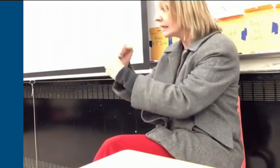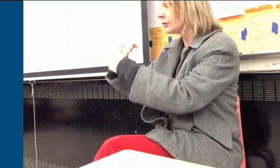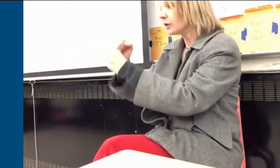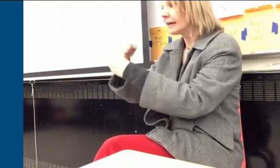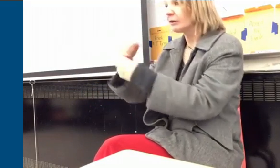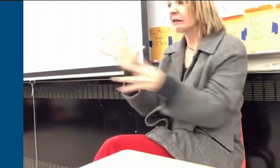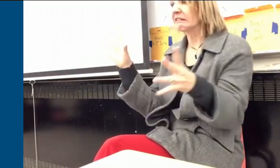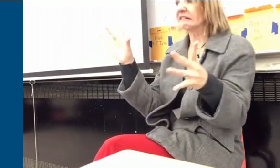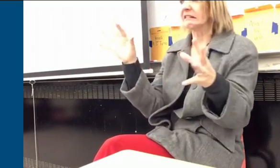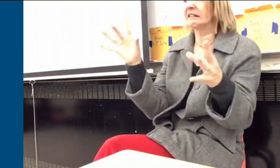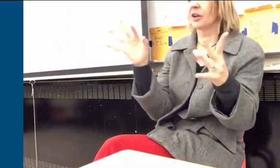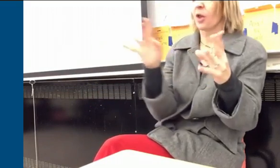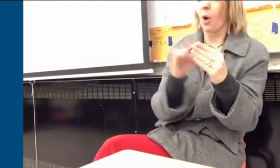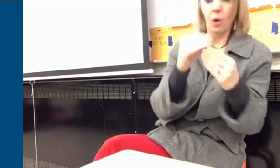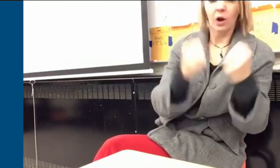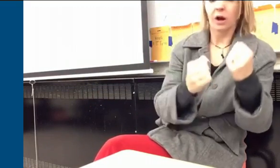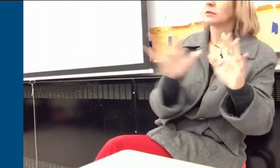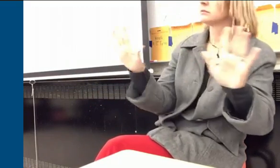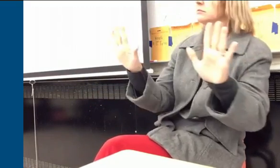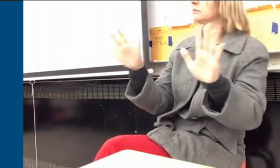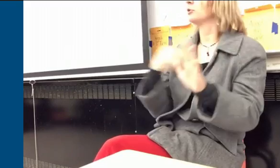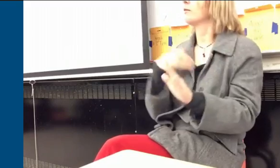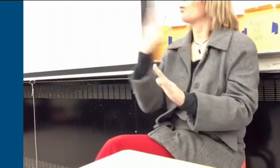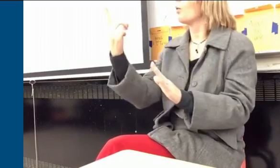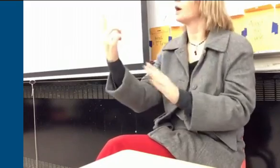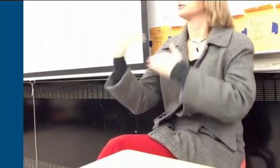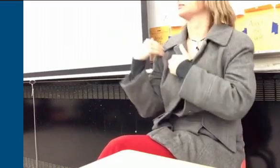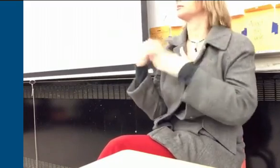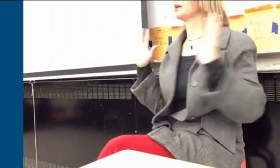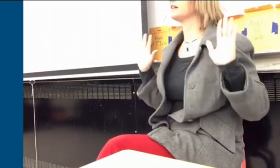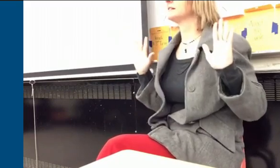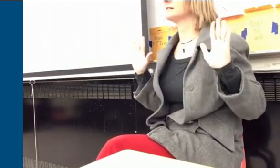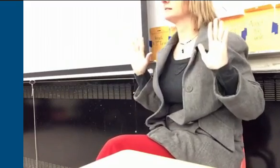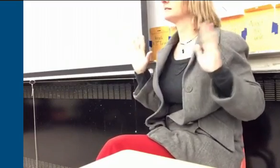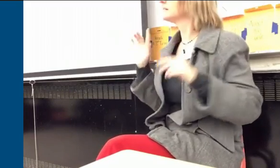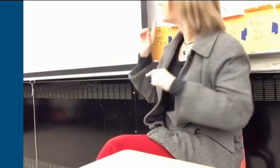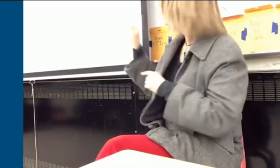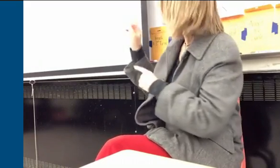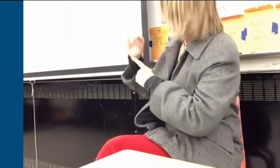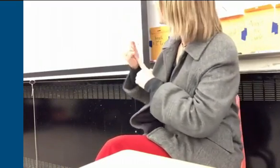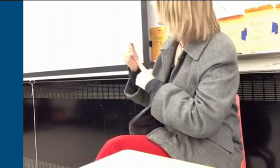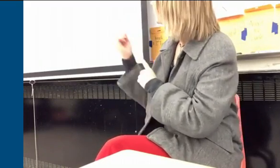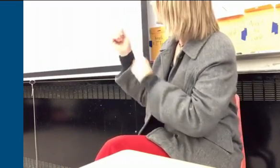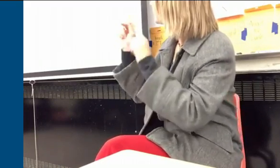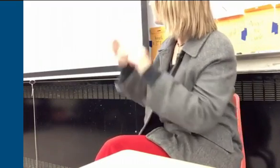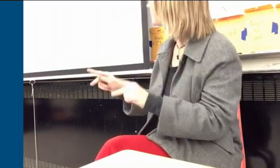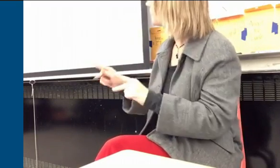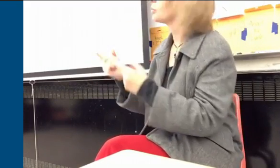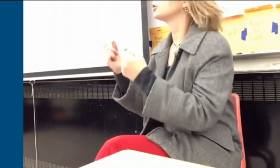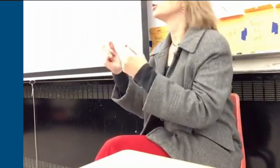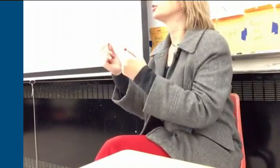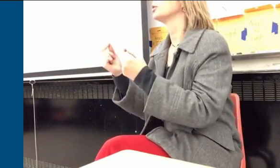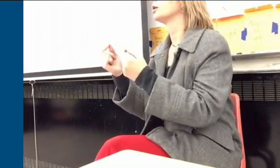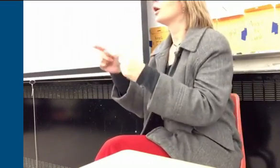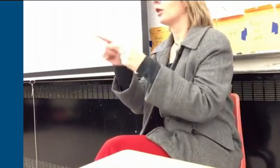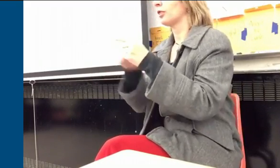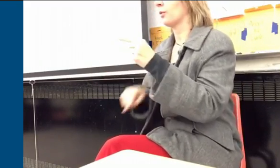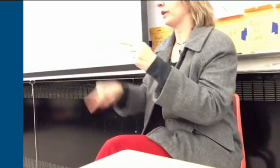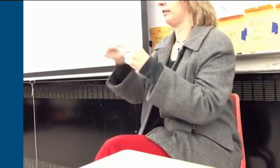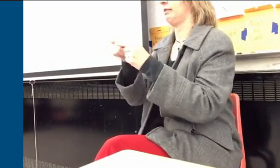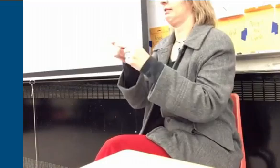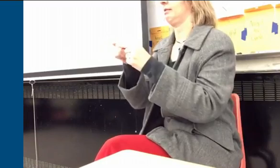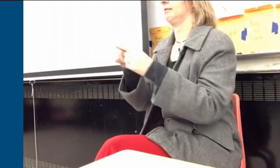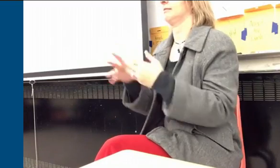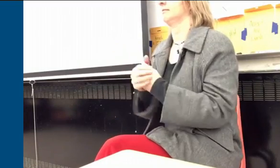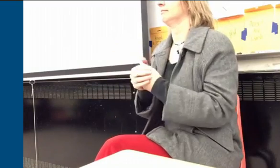making the body, blah, blah, blah, you would have one individual task. So in this case, this individual task is putting together the wheel. You